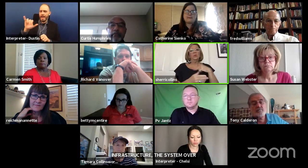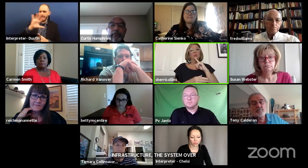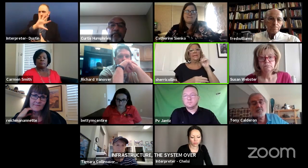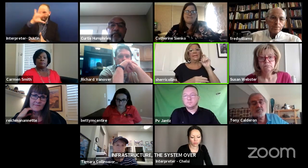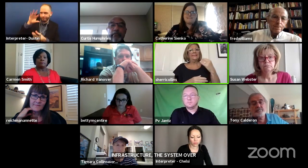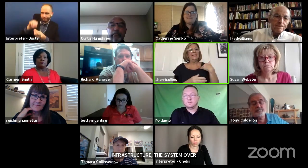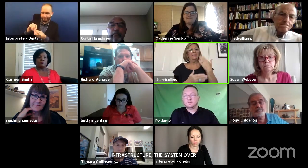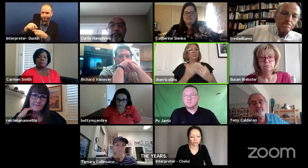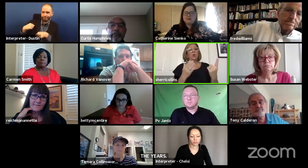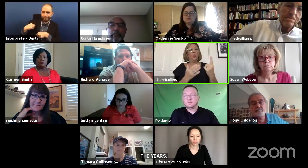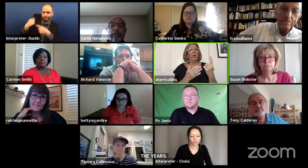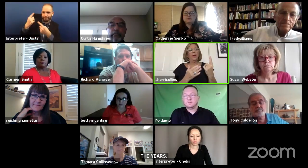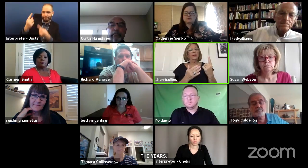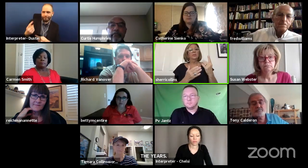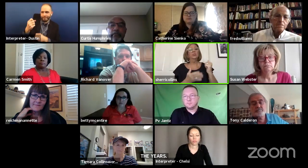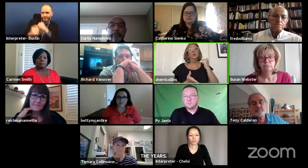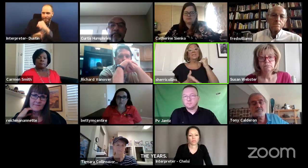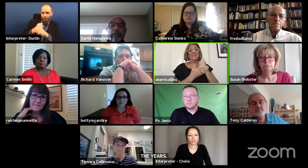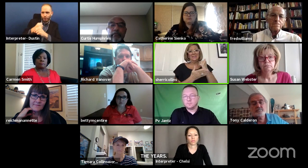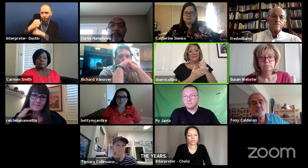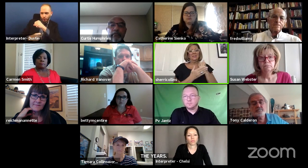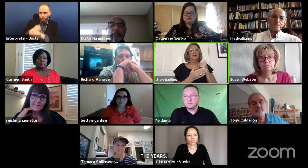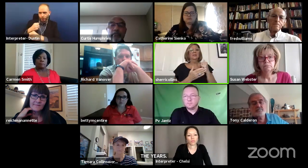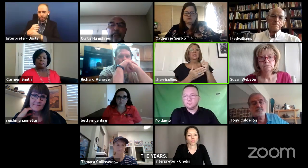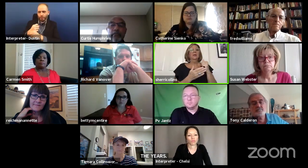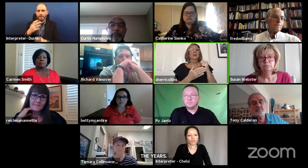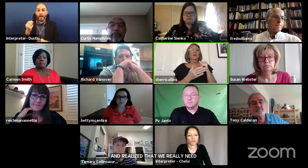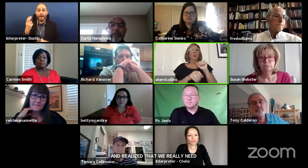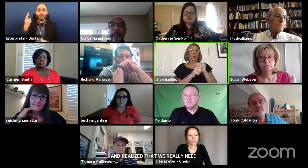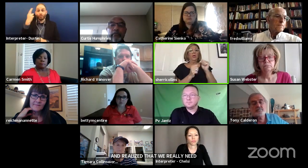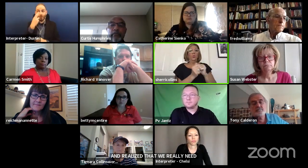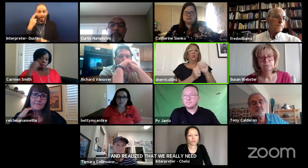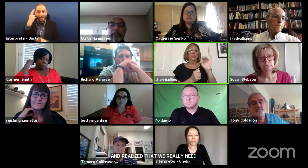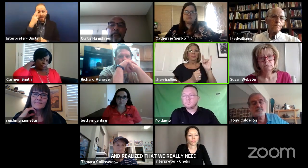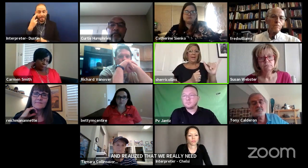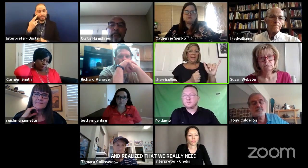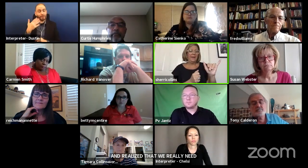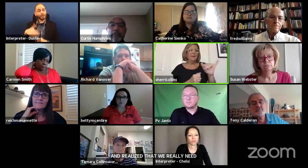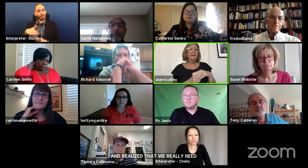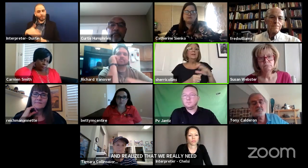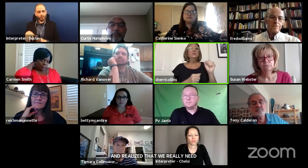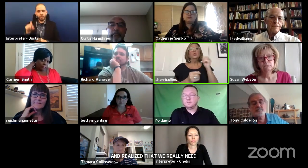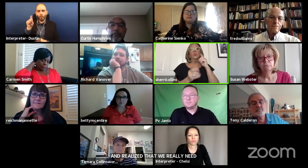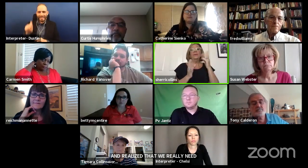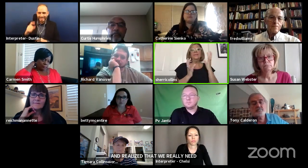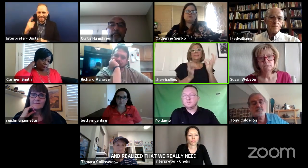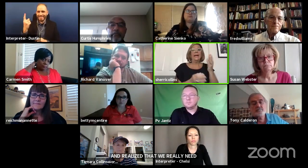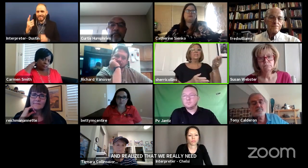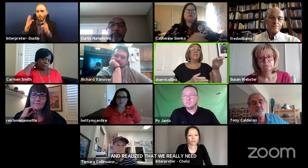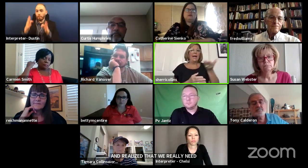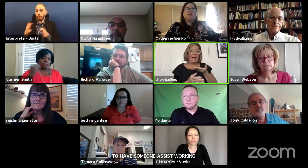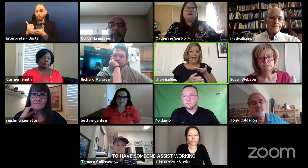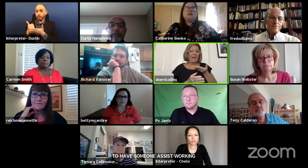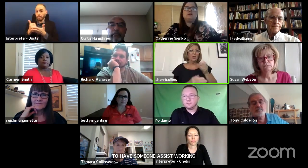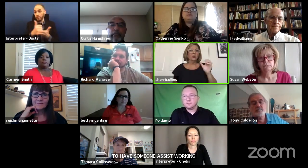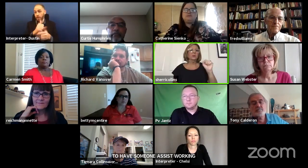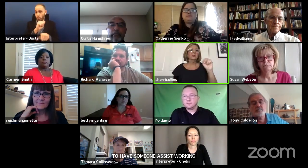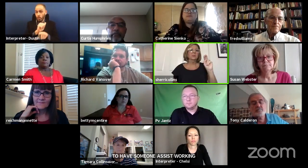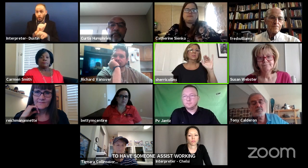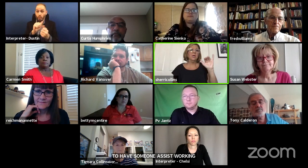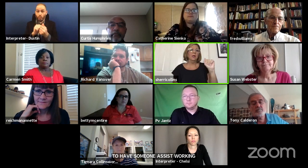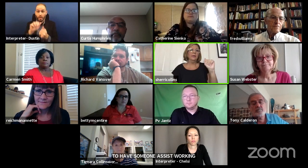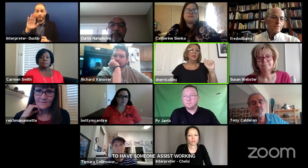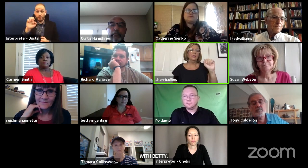that we really need to have someone to assist working with Betty. So we've decided to